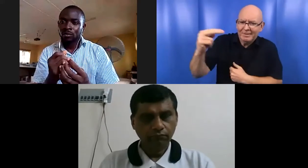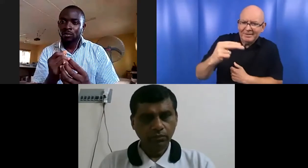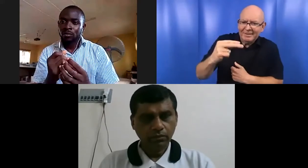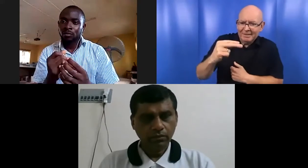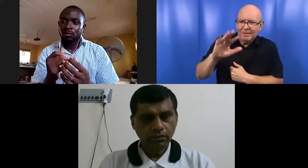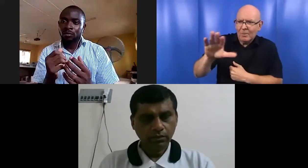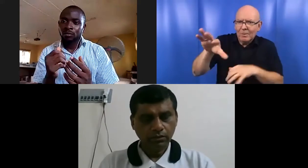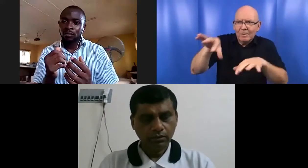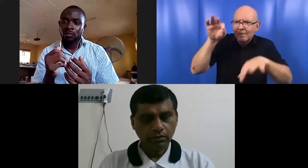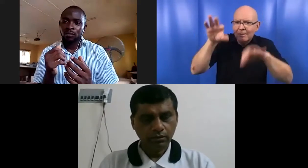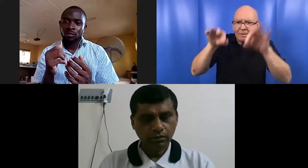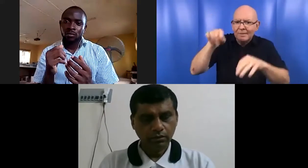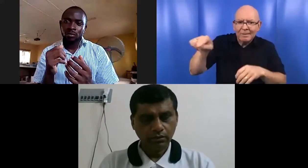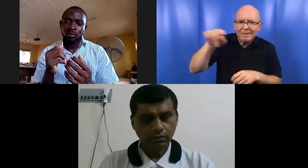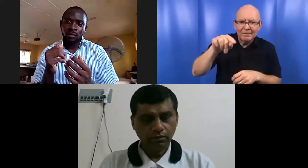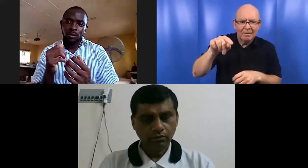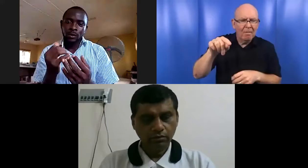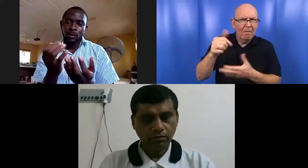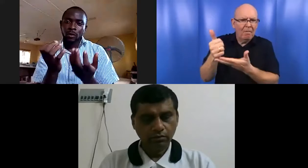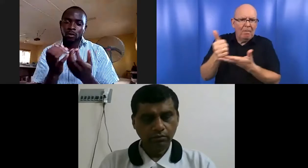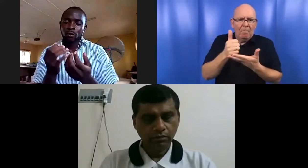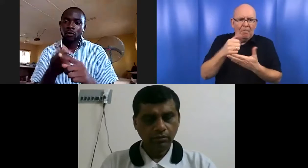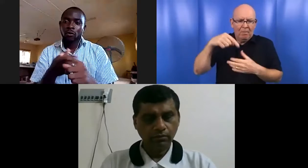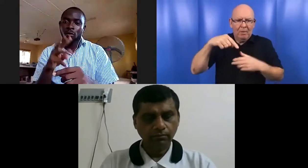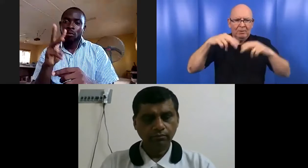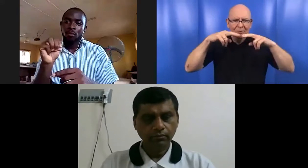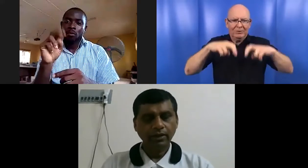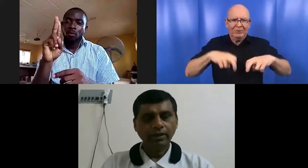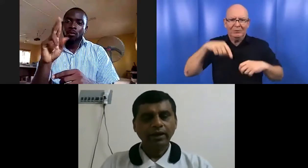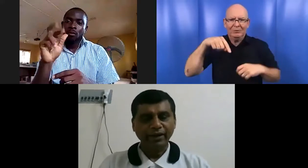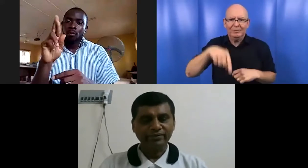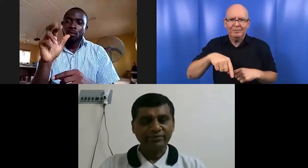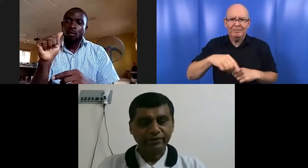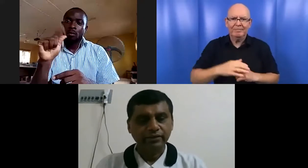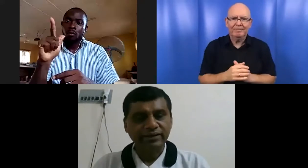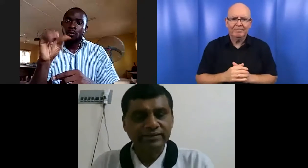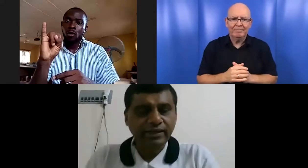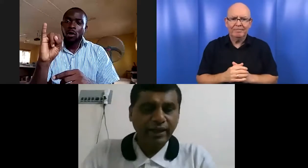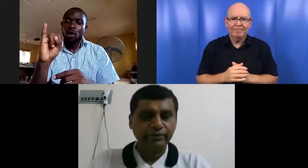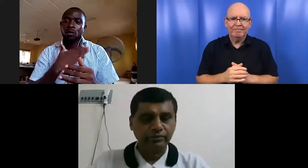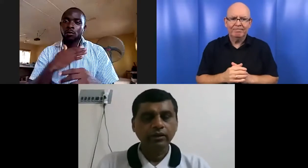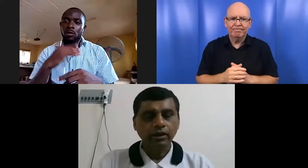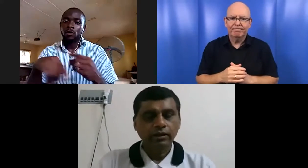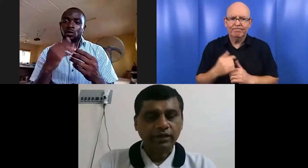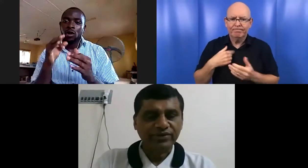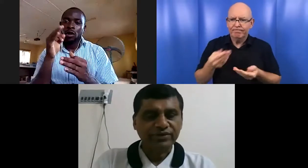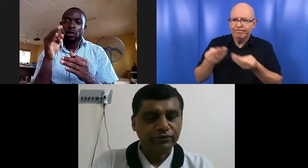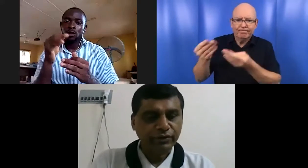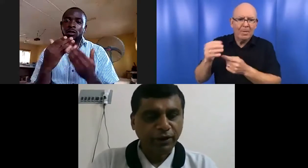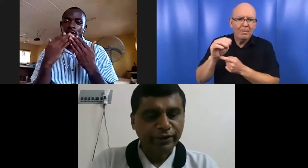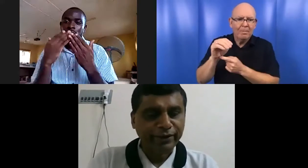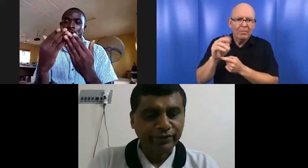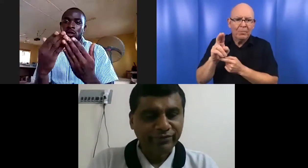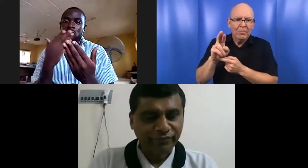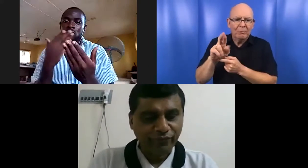now hand over to Murali. I see you're ready. Please go ahead. Hi, thank you, Liz, and good afternoon,